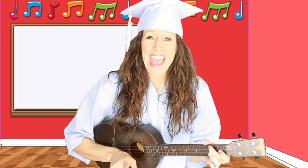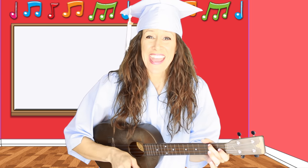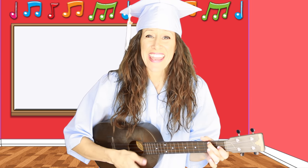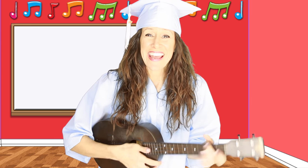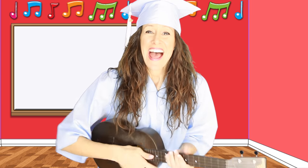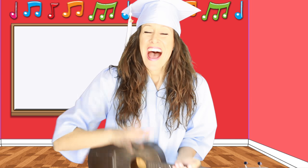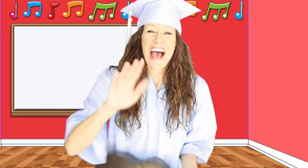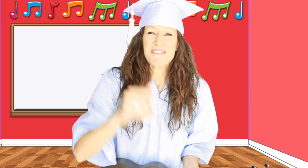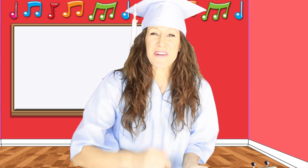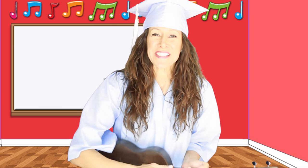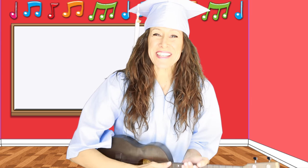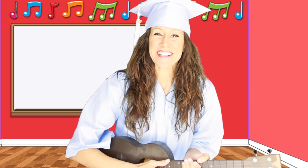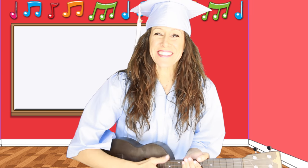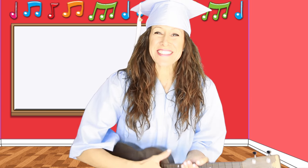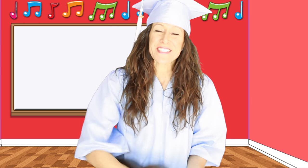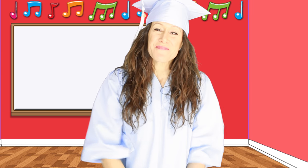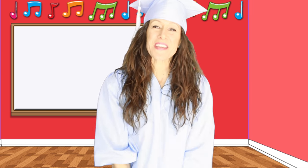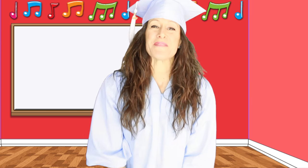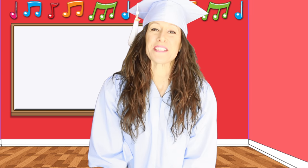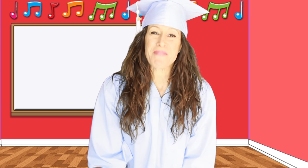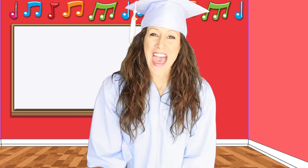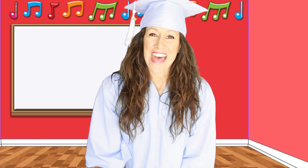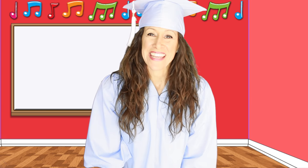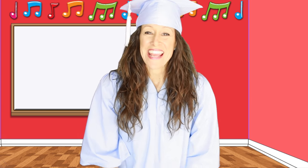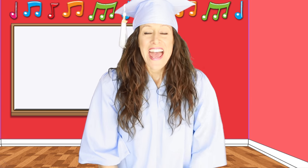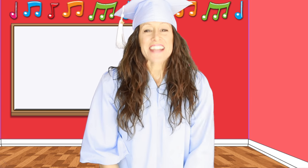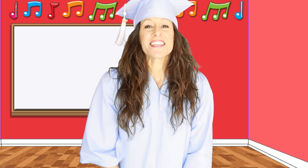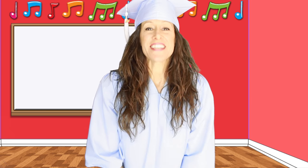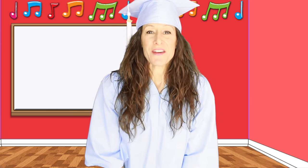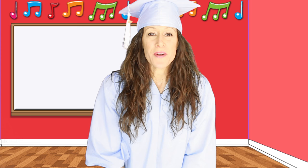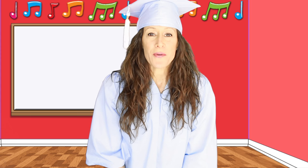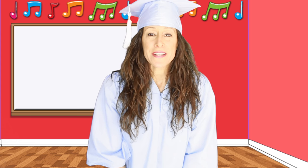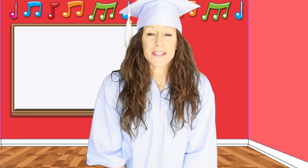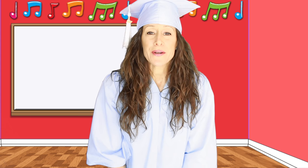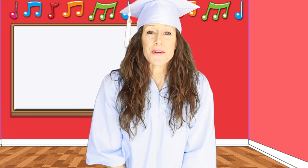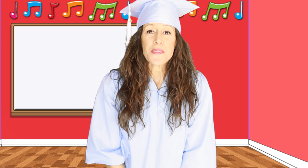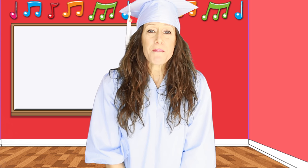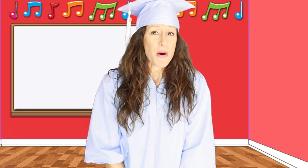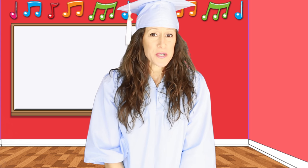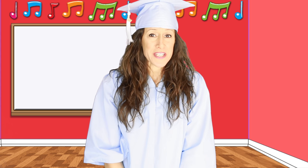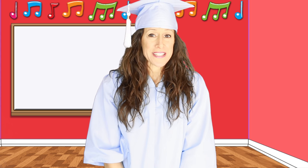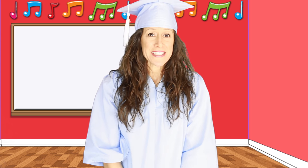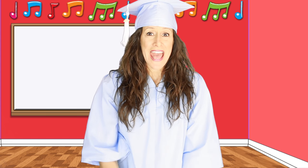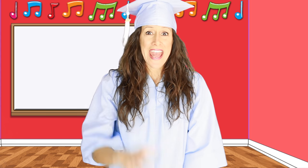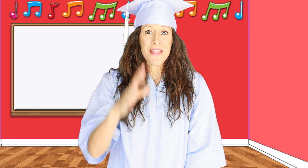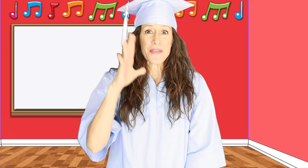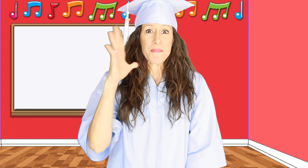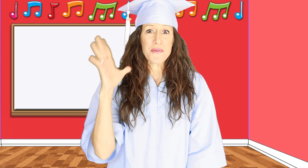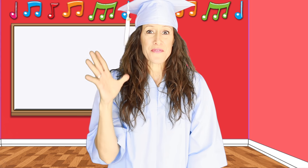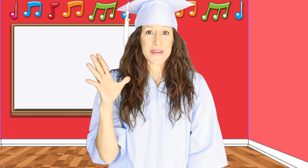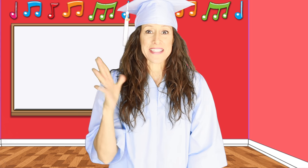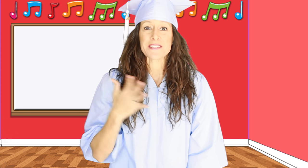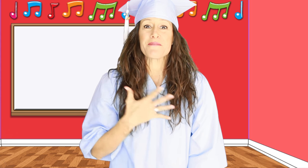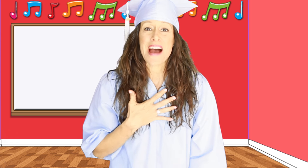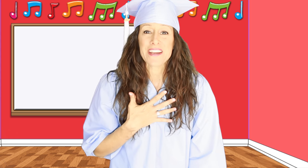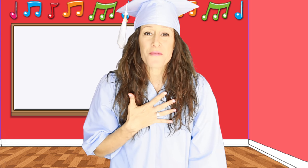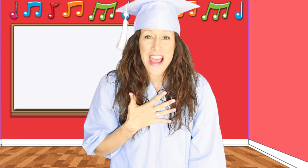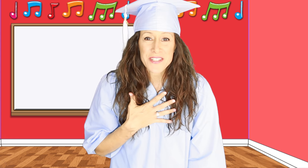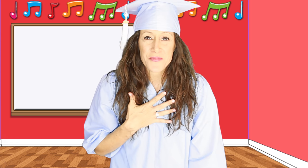bye. Hi, boys and girls, it's me, Miss Patty, and today we're going to learn the motions and the movements to my